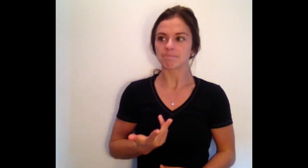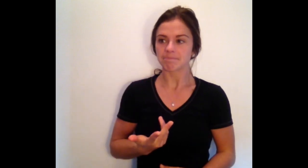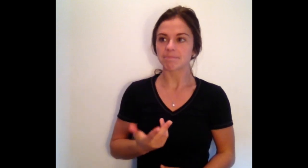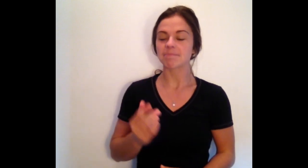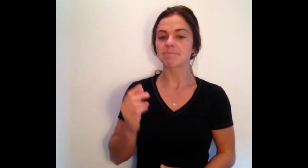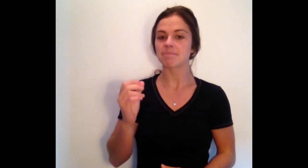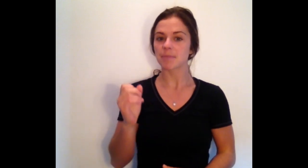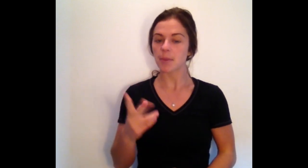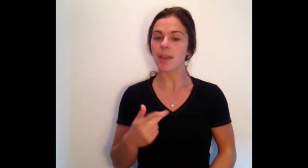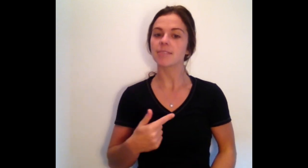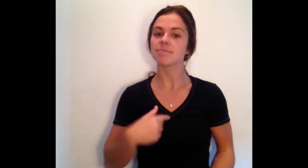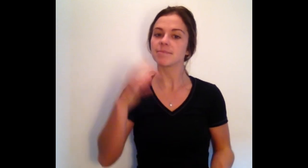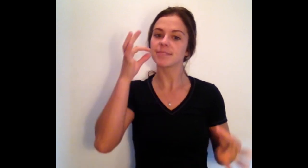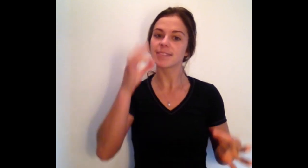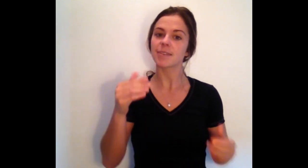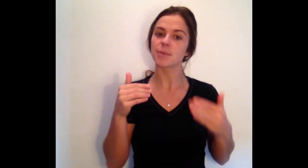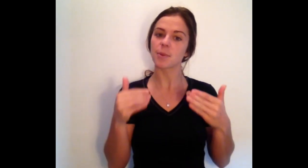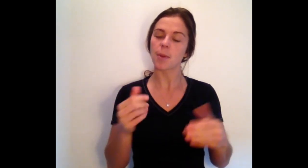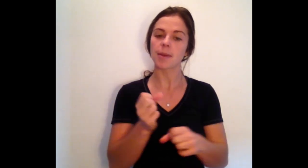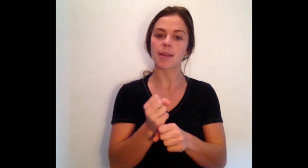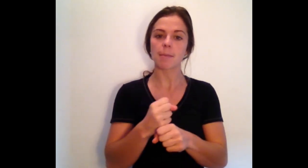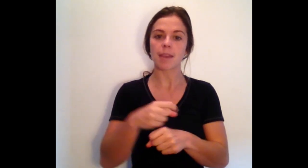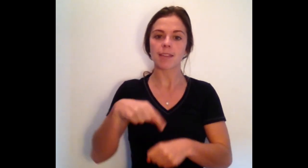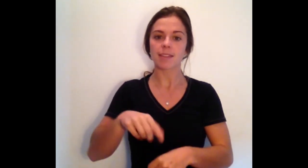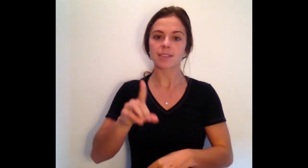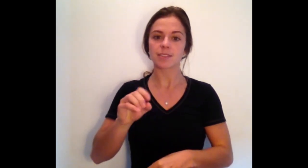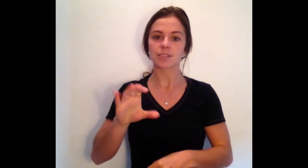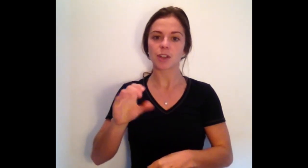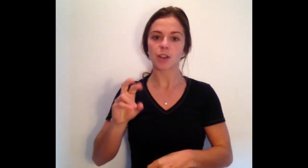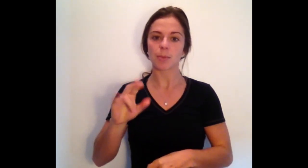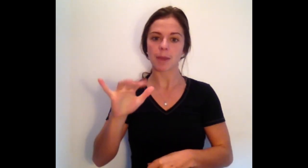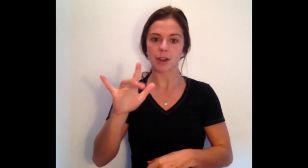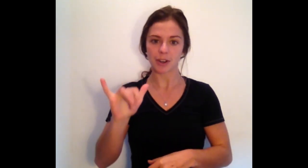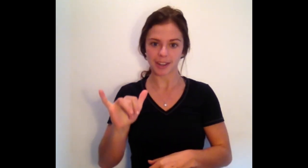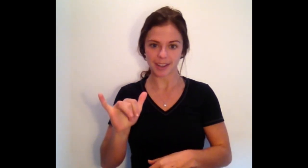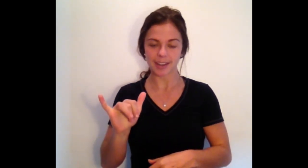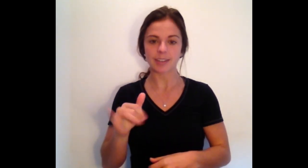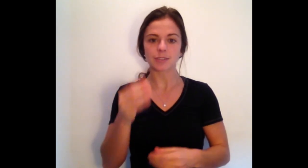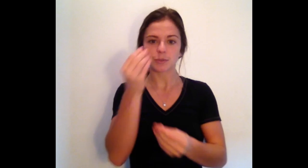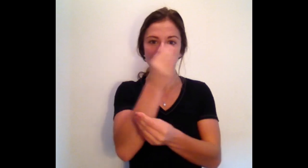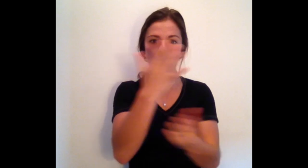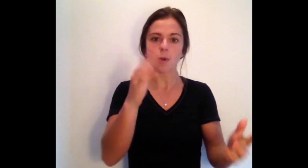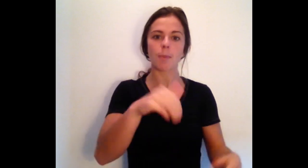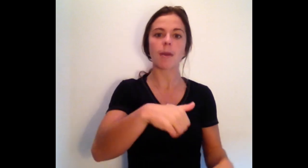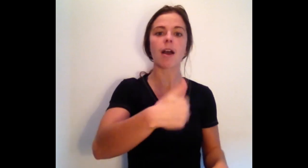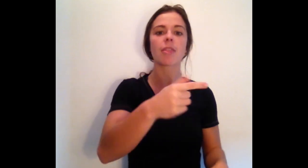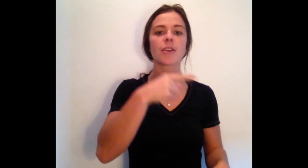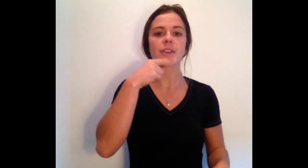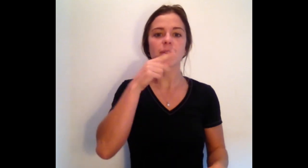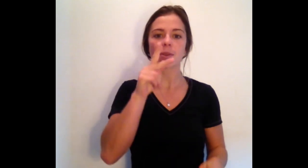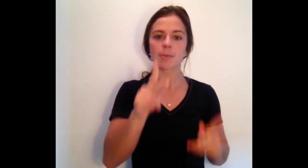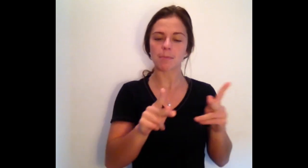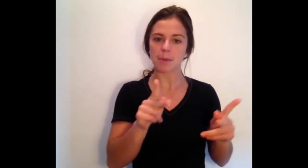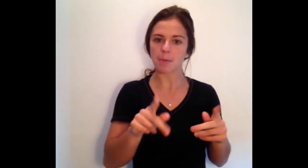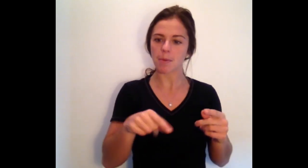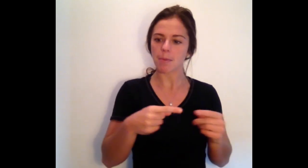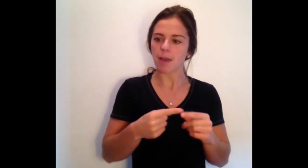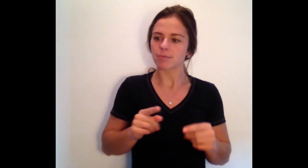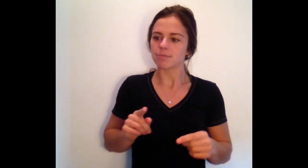surprised, but I thought okay and decided to go ahead and make this documentary so I can inform other hearing people of that